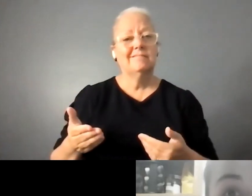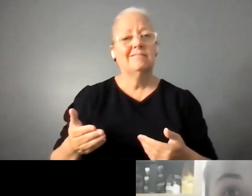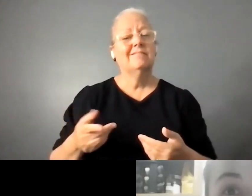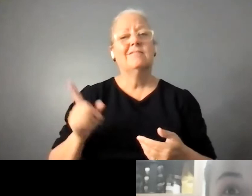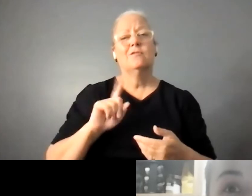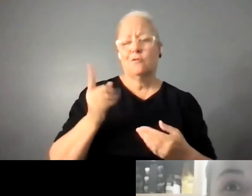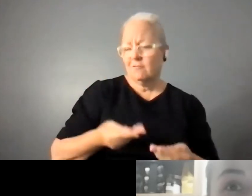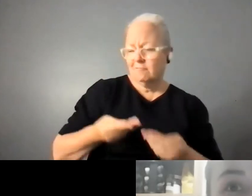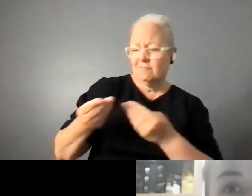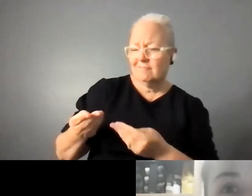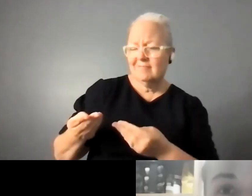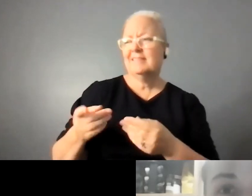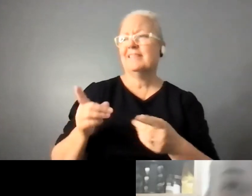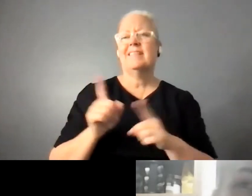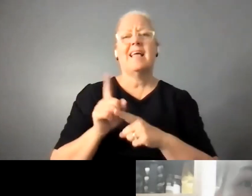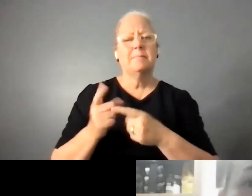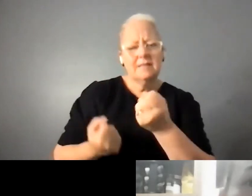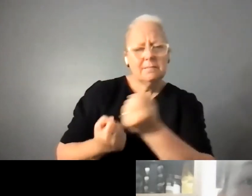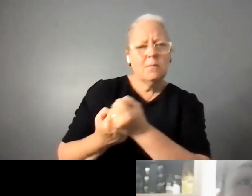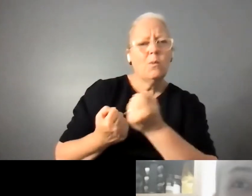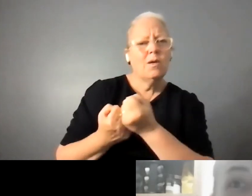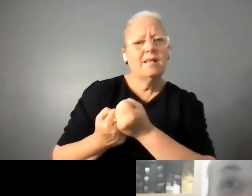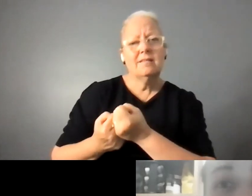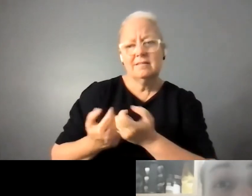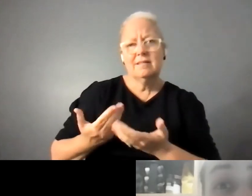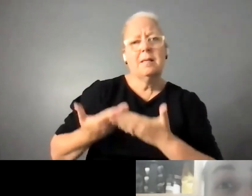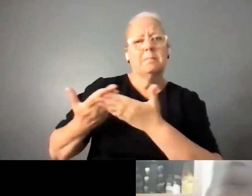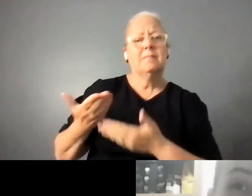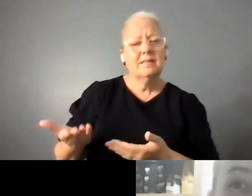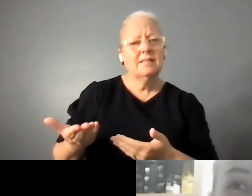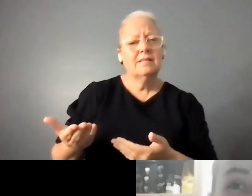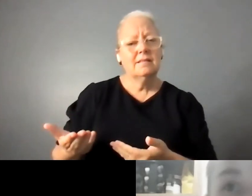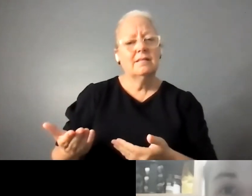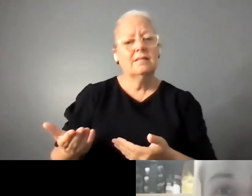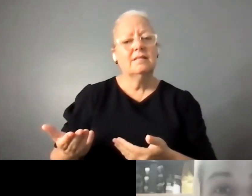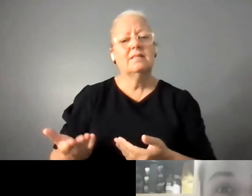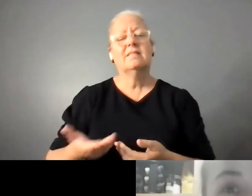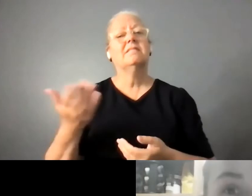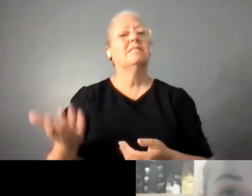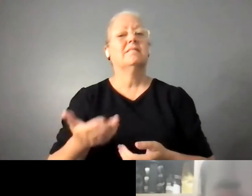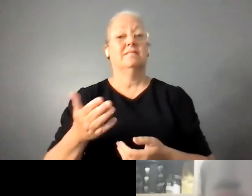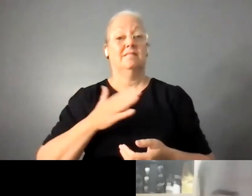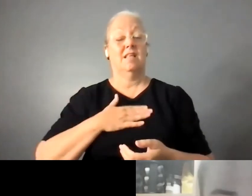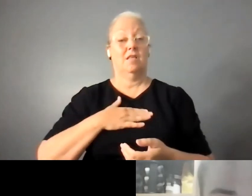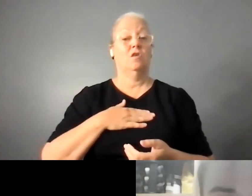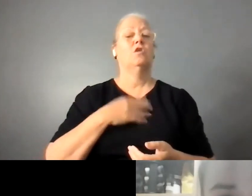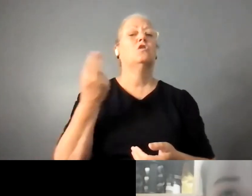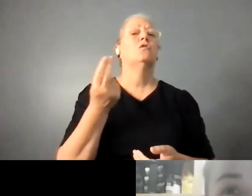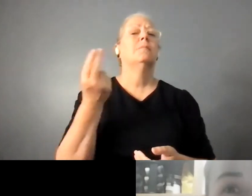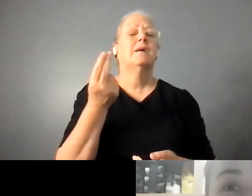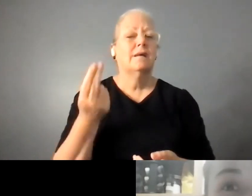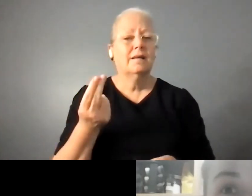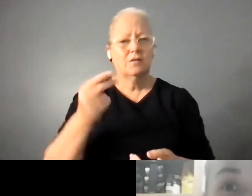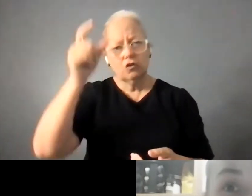aids that will meet their real needs. Speaking of our country, Serbia, we can conclude that it